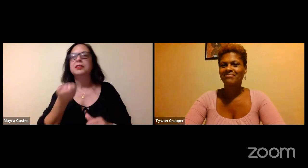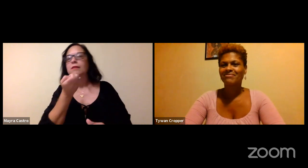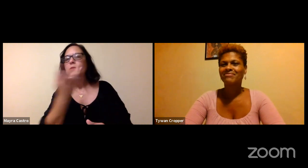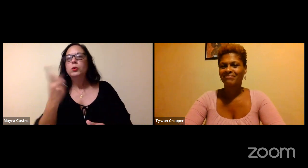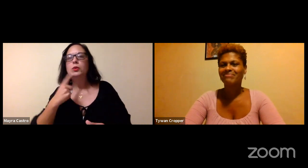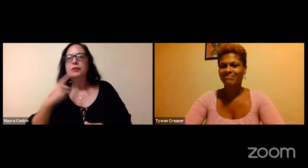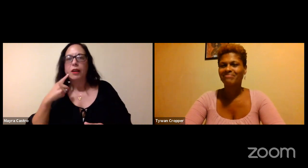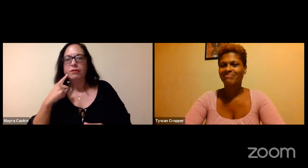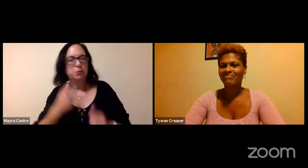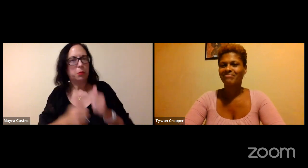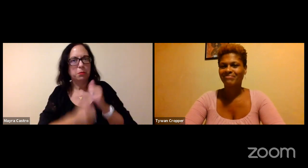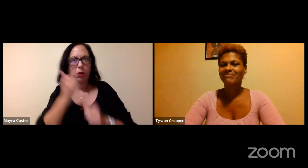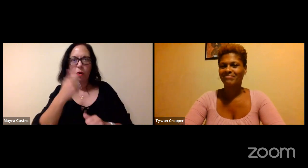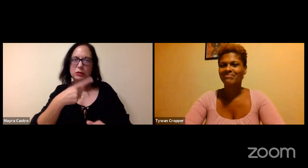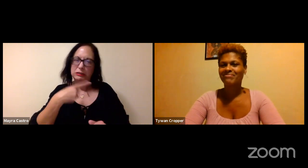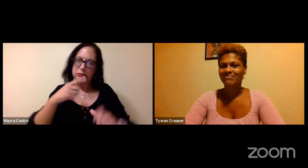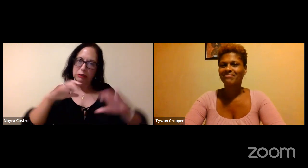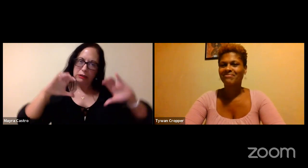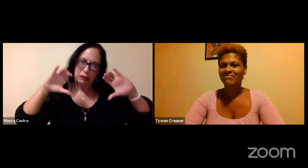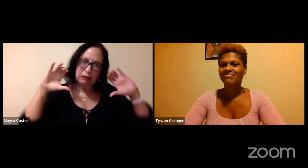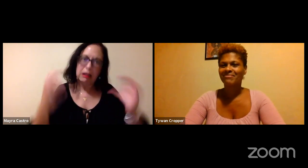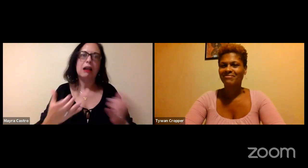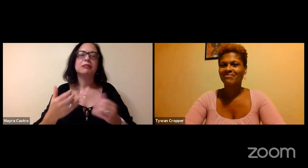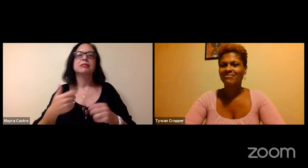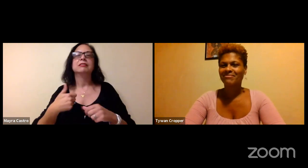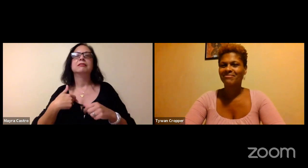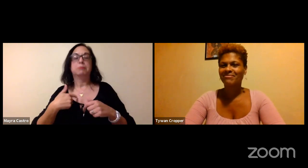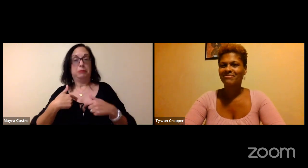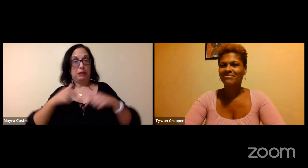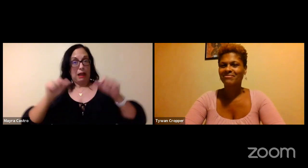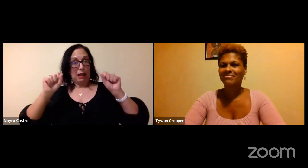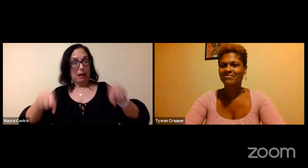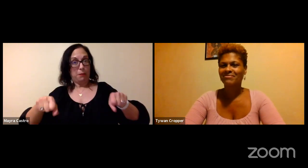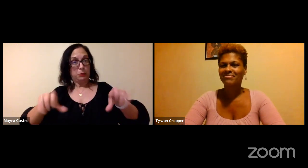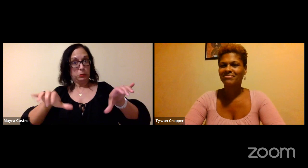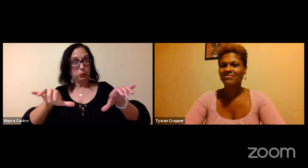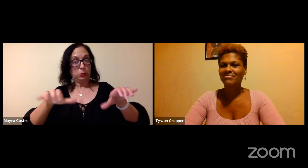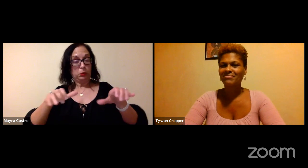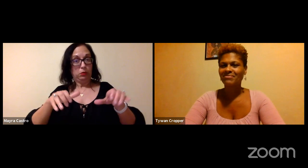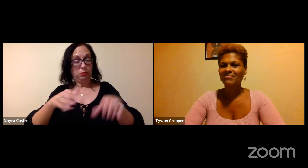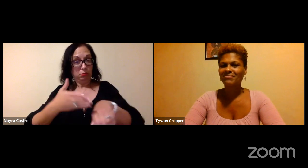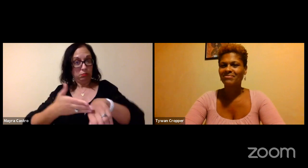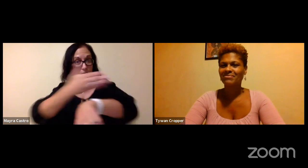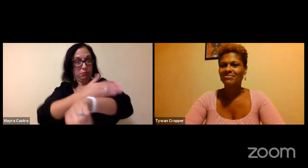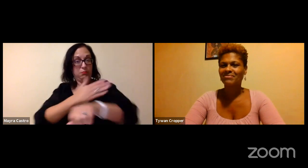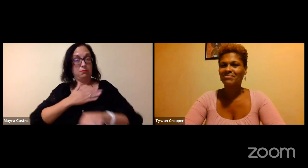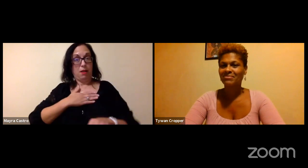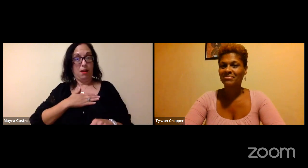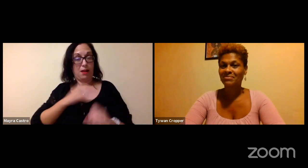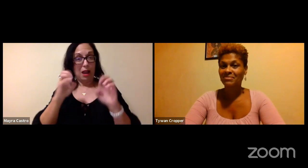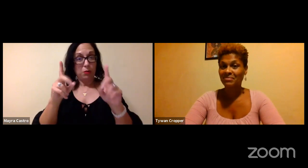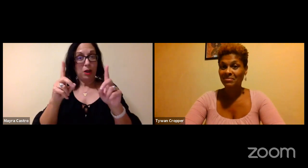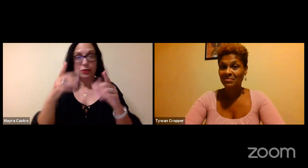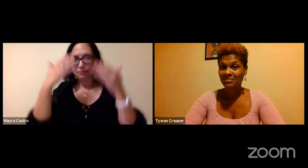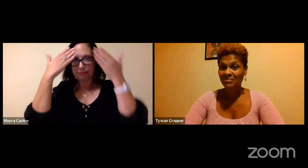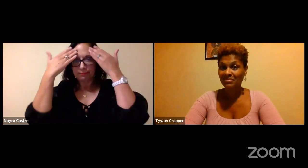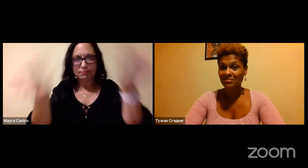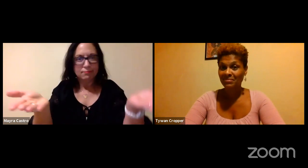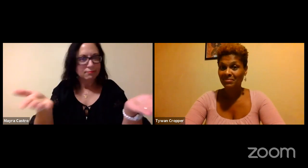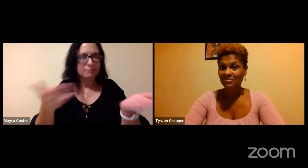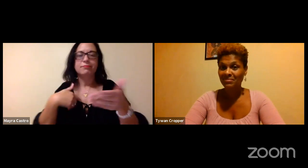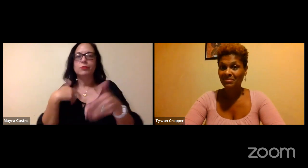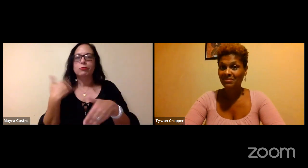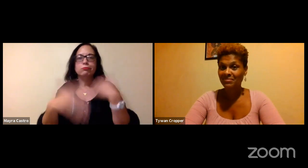But in mainstream schooling, I was the only deaf student in, say, some of my classes. I wasn't in a